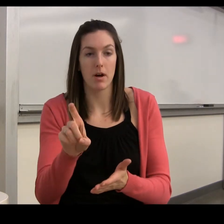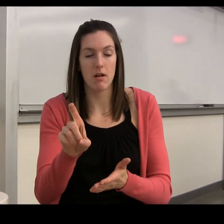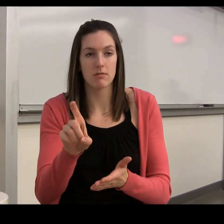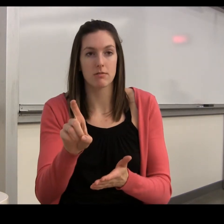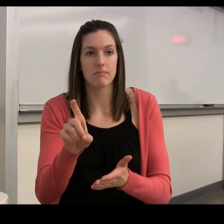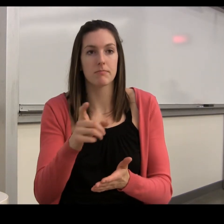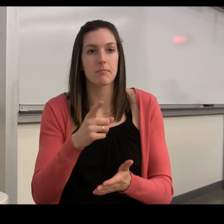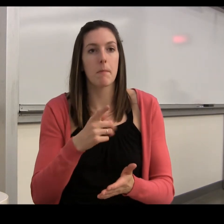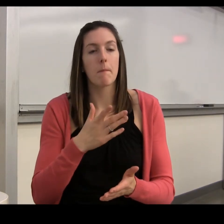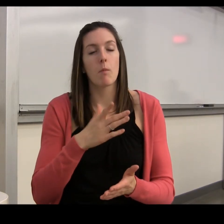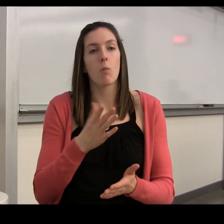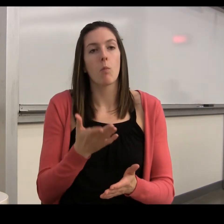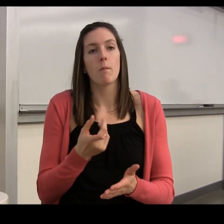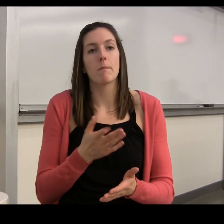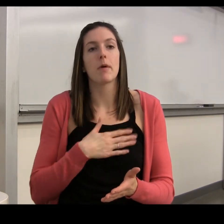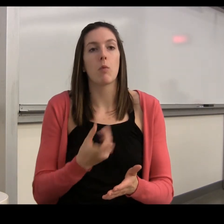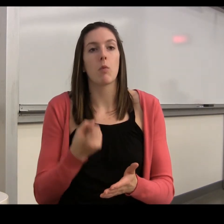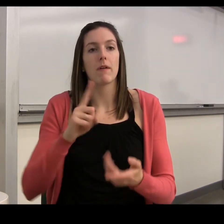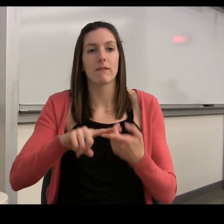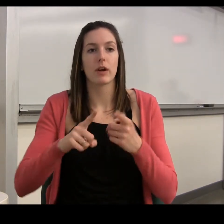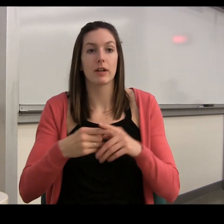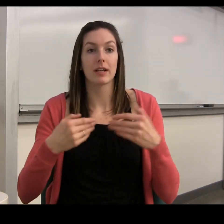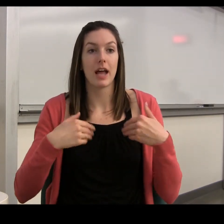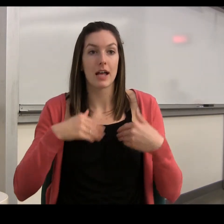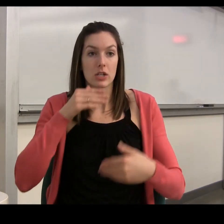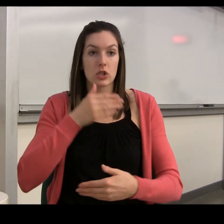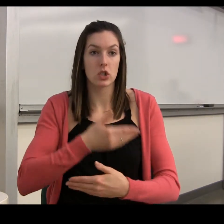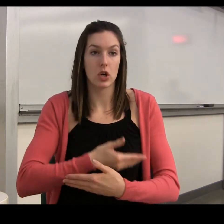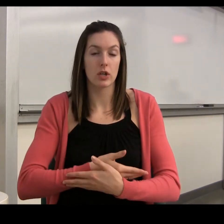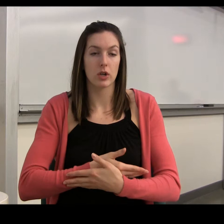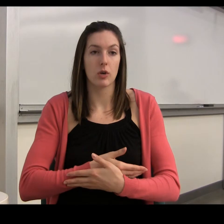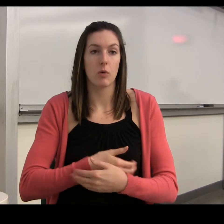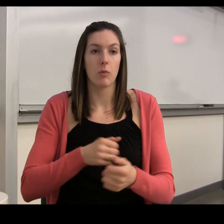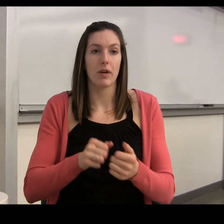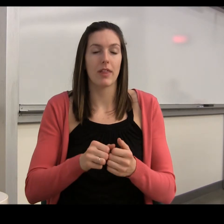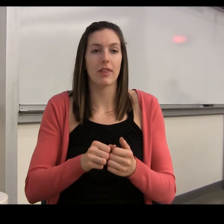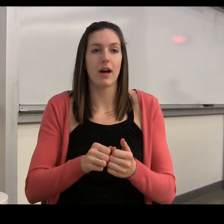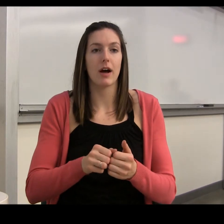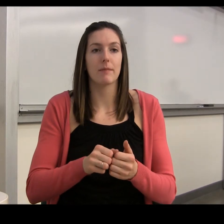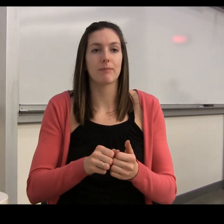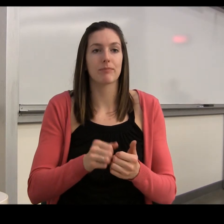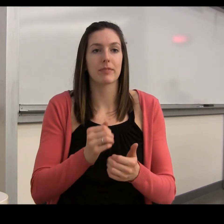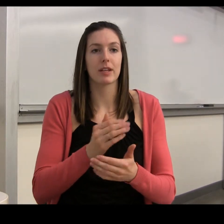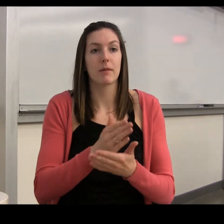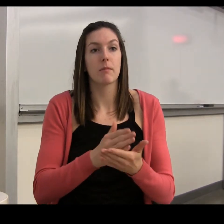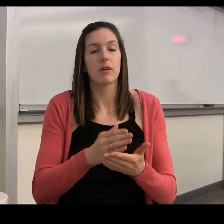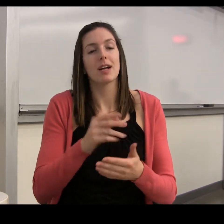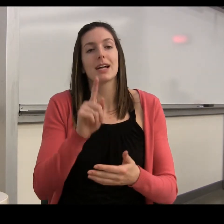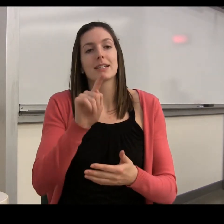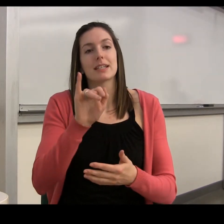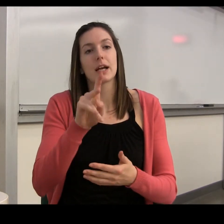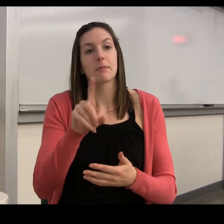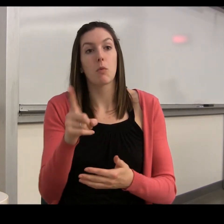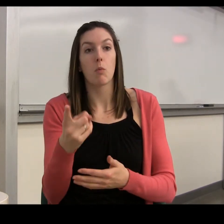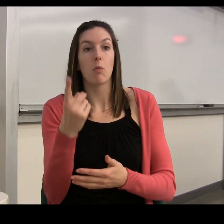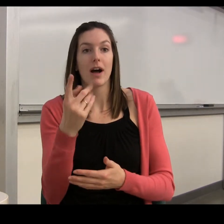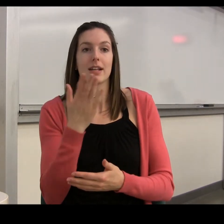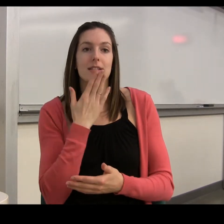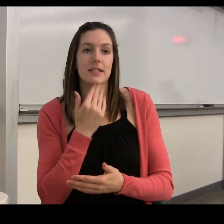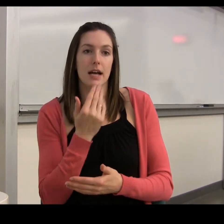My one friend has a daughter with type 1 diabetes, which means it's not from health, obesity